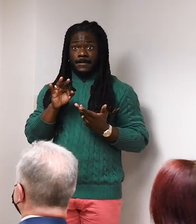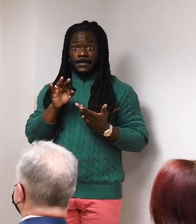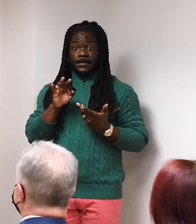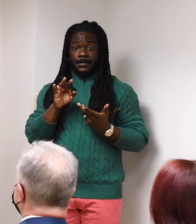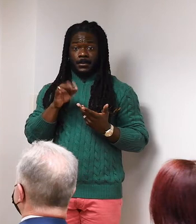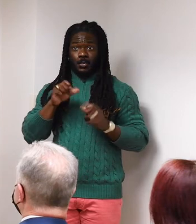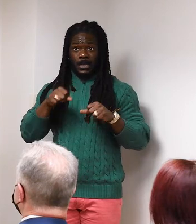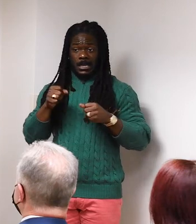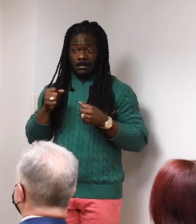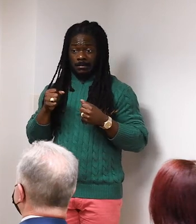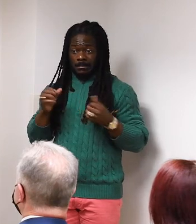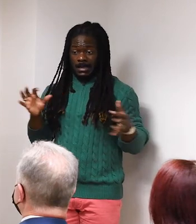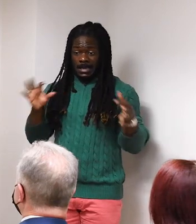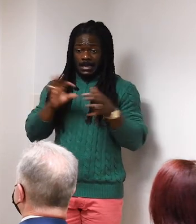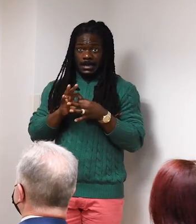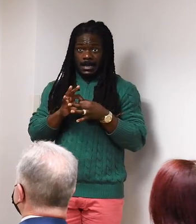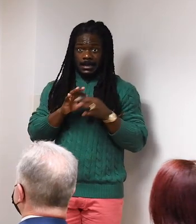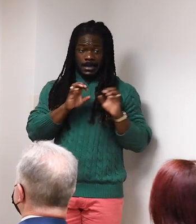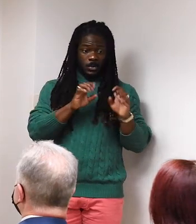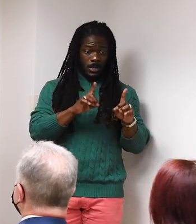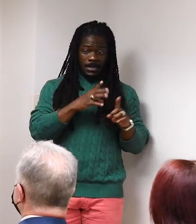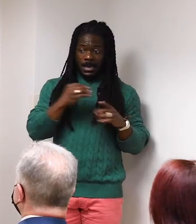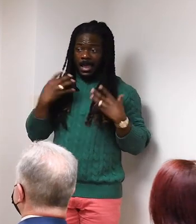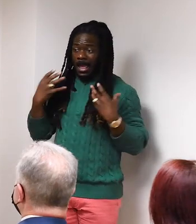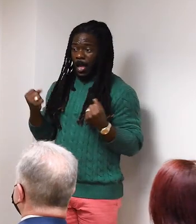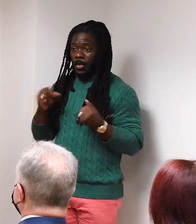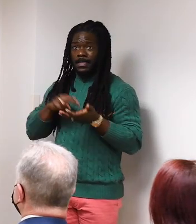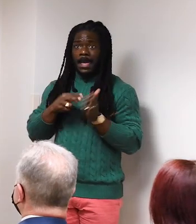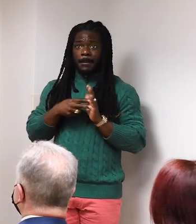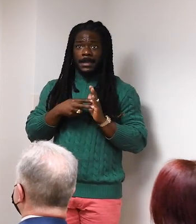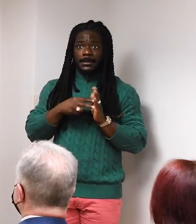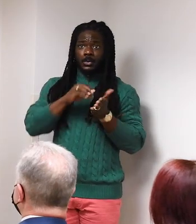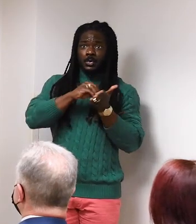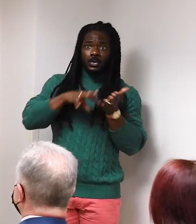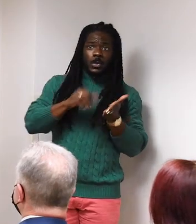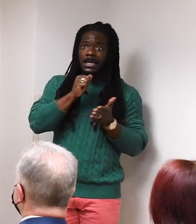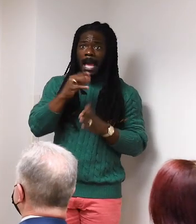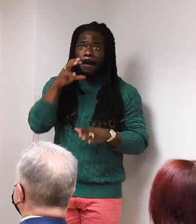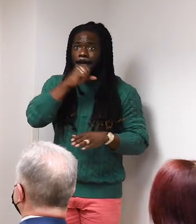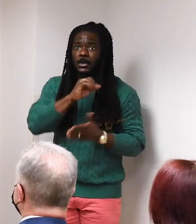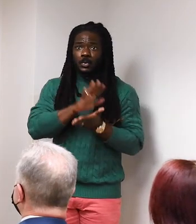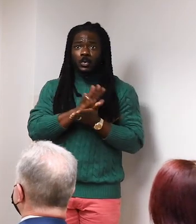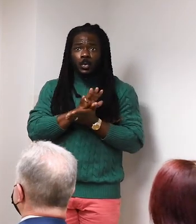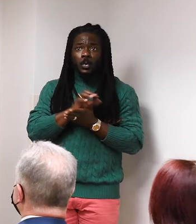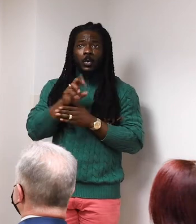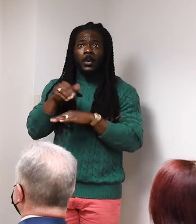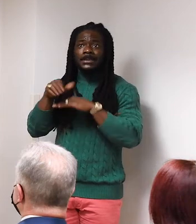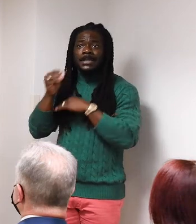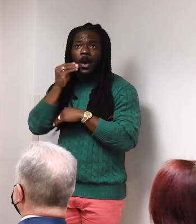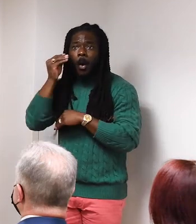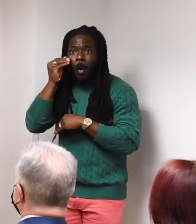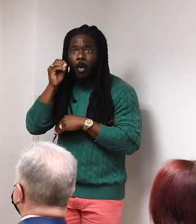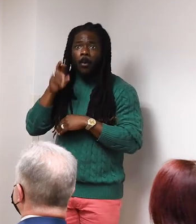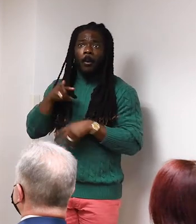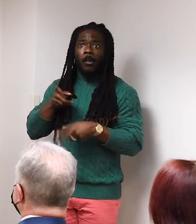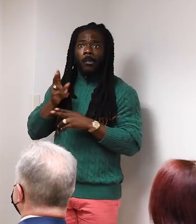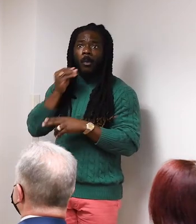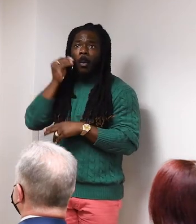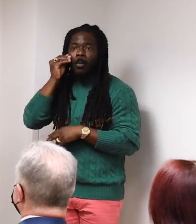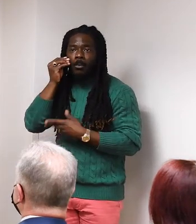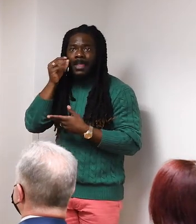these services together, it means a student is not going to be taken out of class that day or sent home. They can get back into the